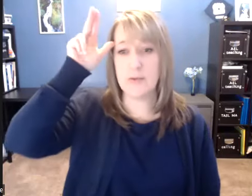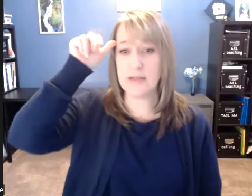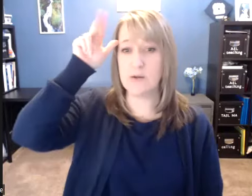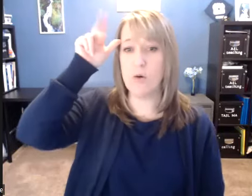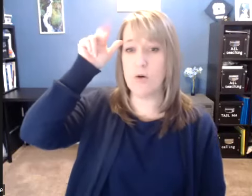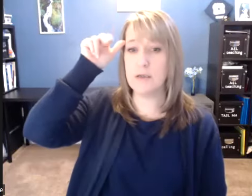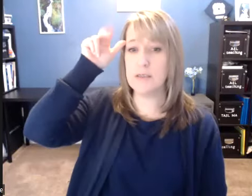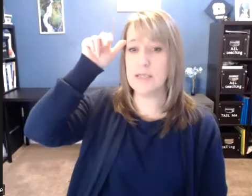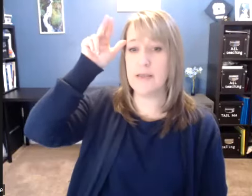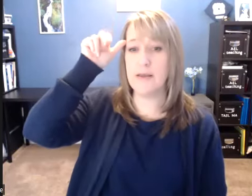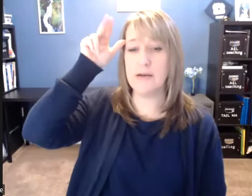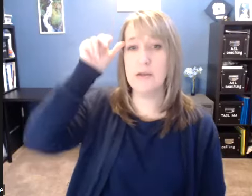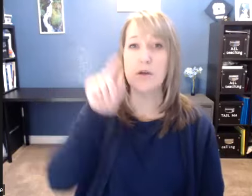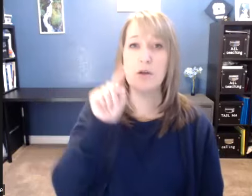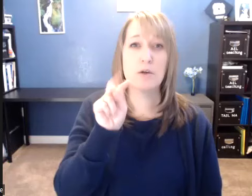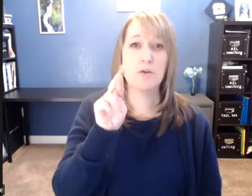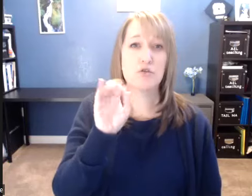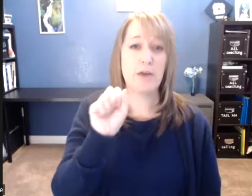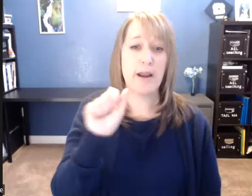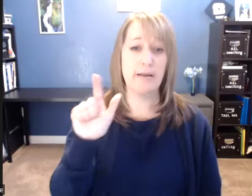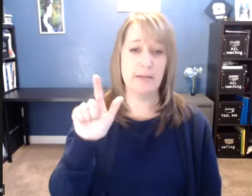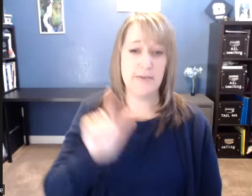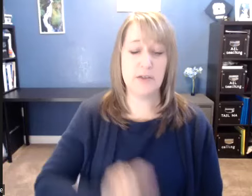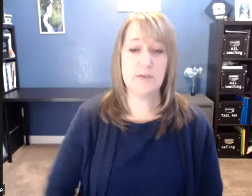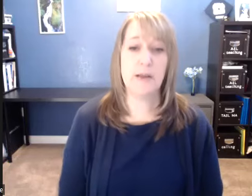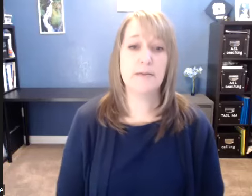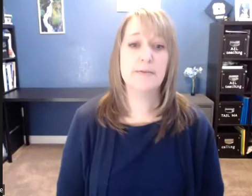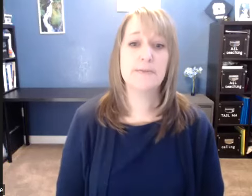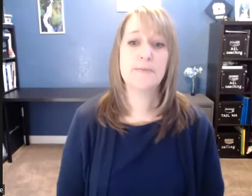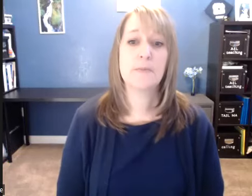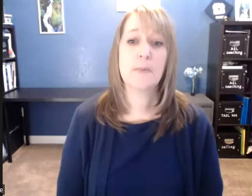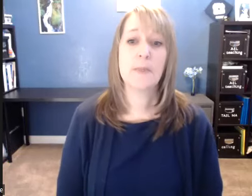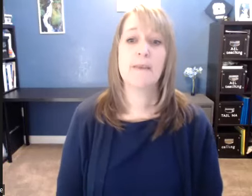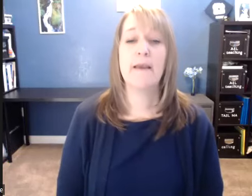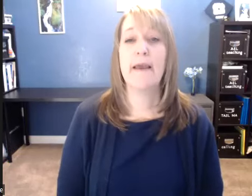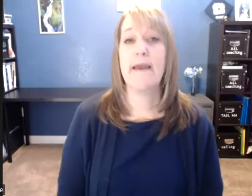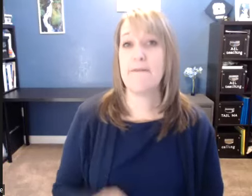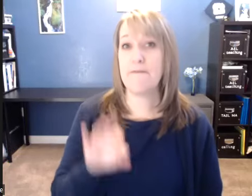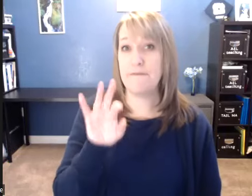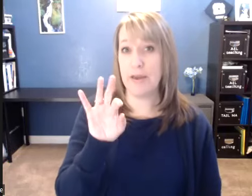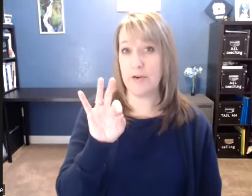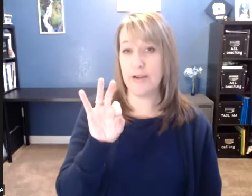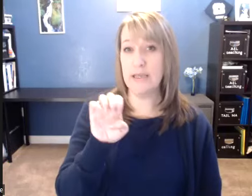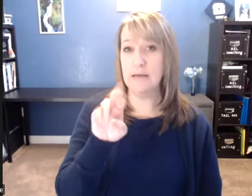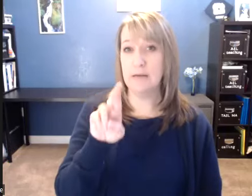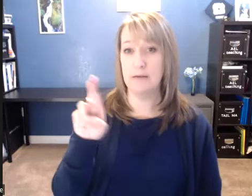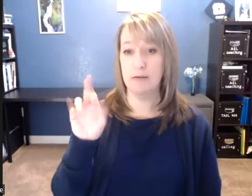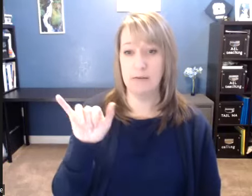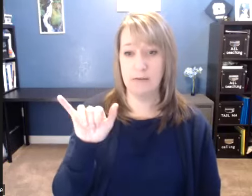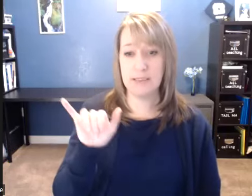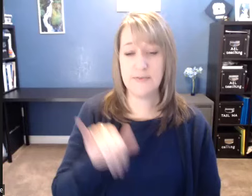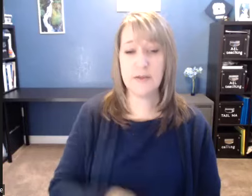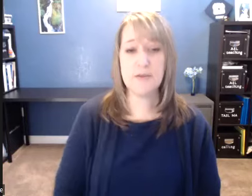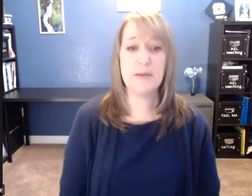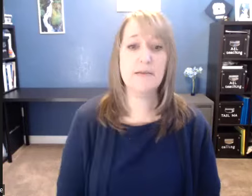that's horse, and then trail is finger spelled. A ferry is finger spelled.